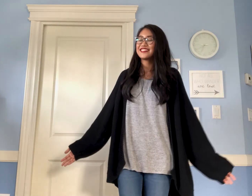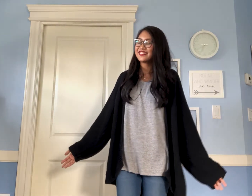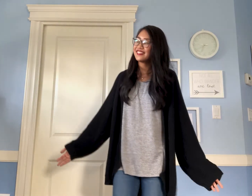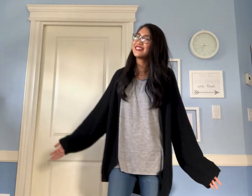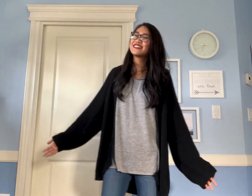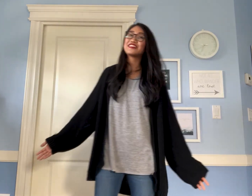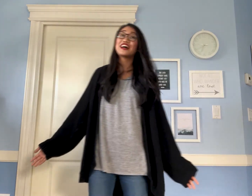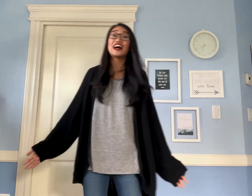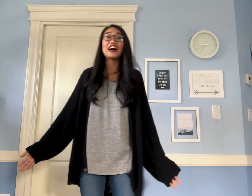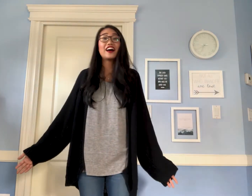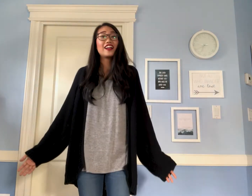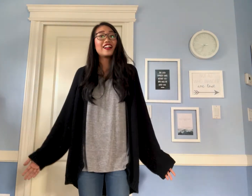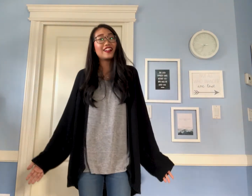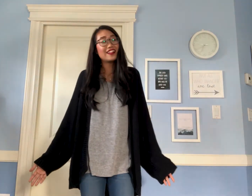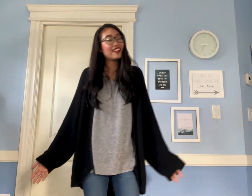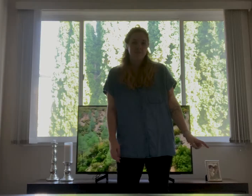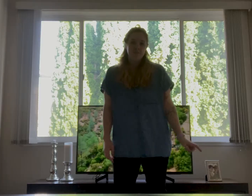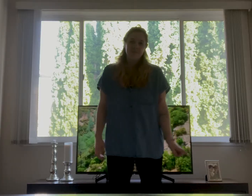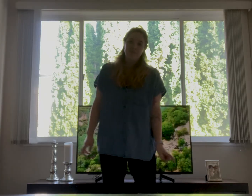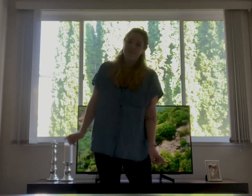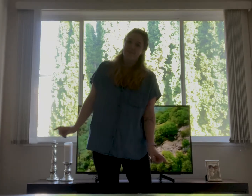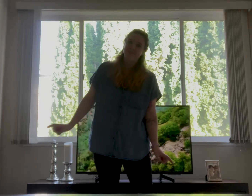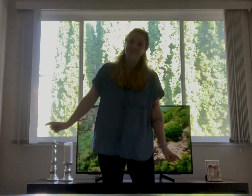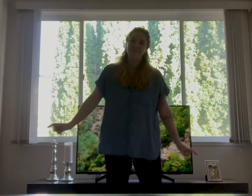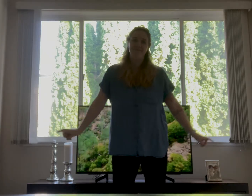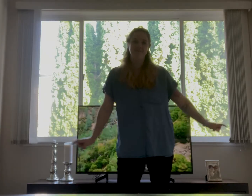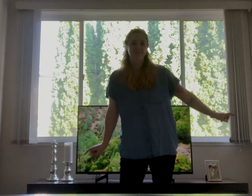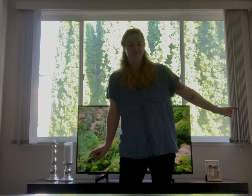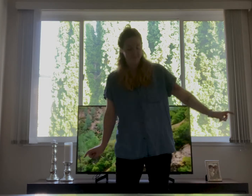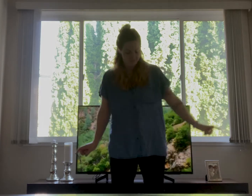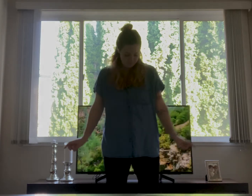I will build my life upon you